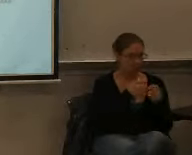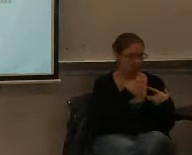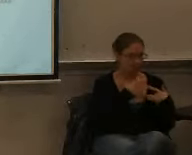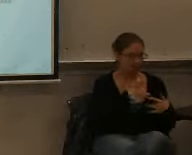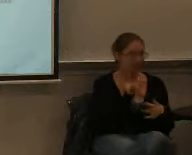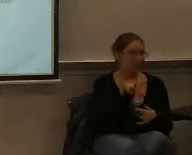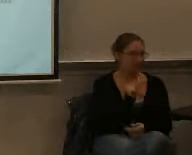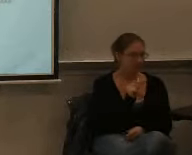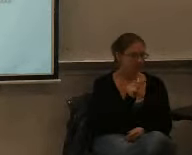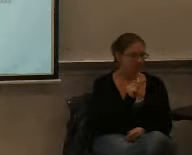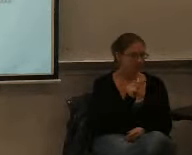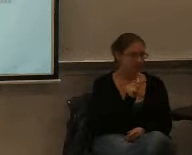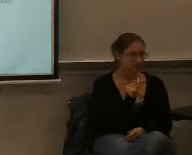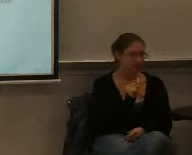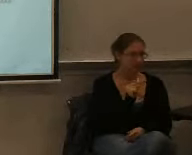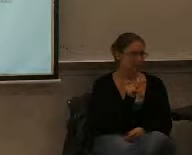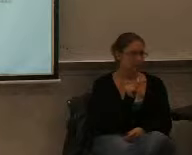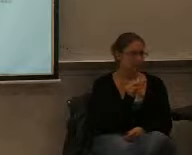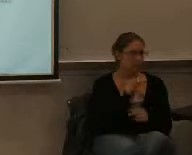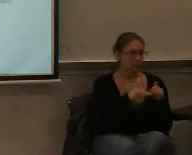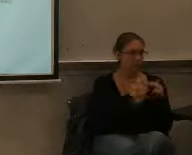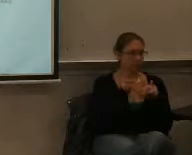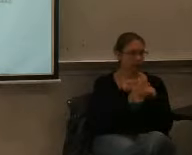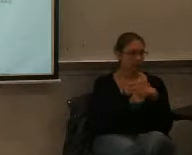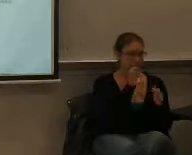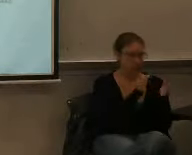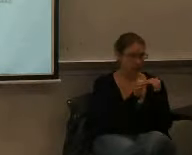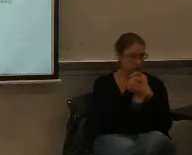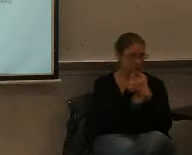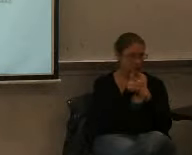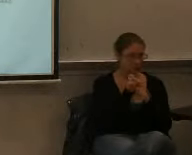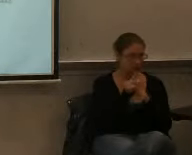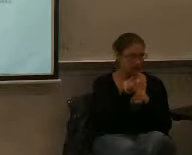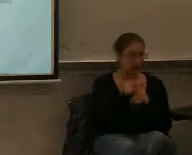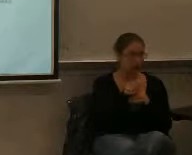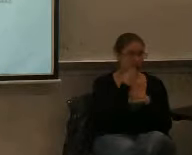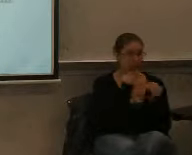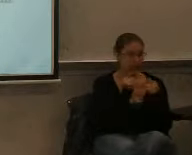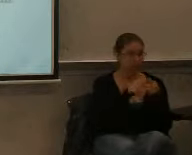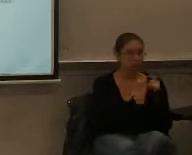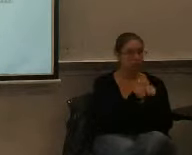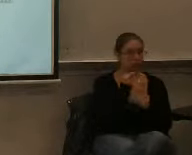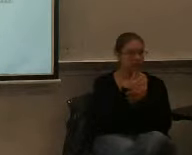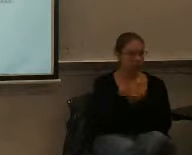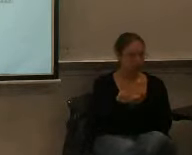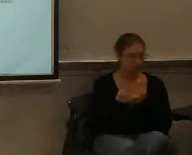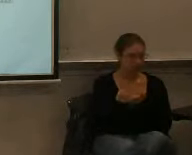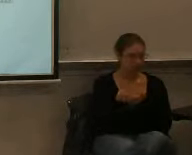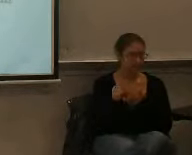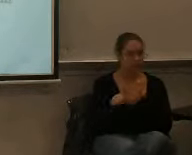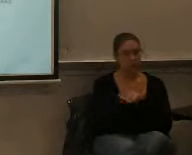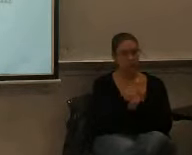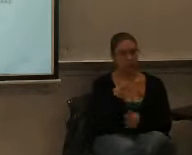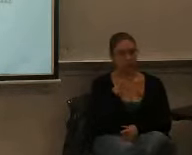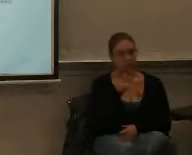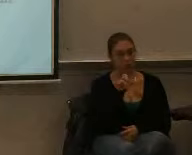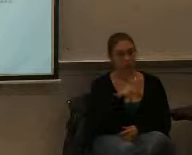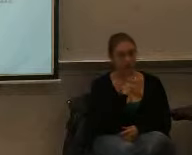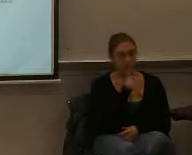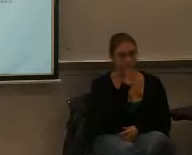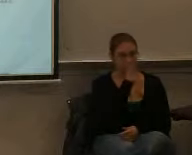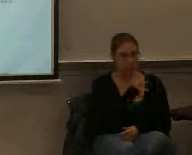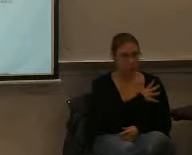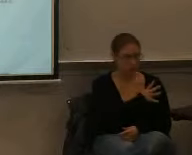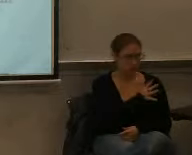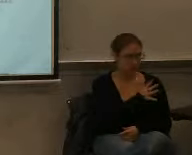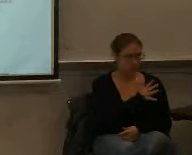to find it. And so they'll build up the search image and they'll eat it until most of it's gone. Well, the other prey species is being